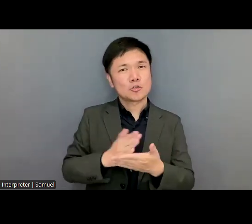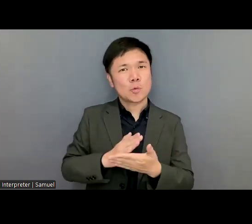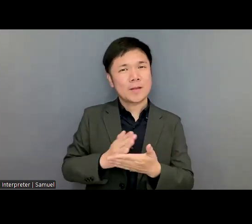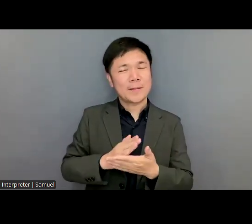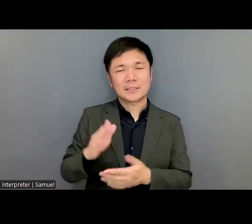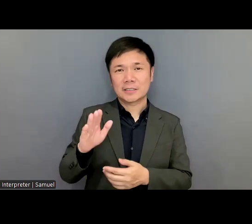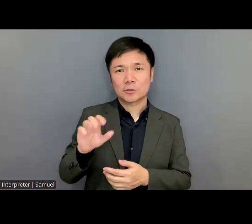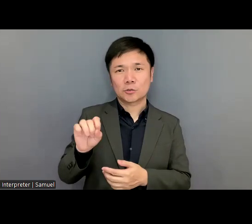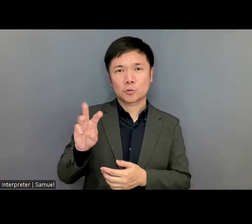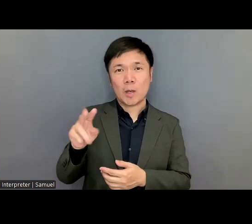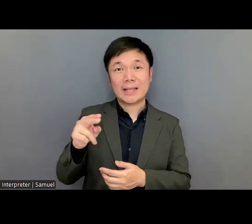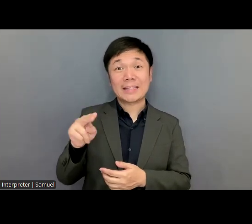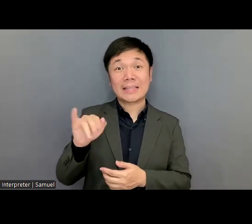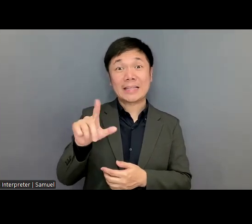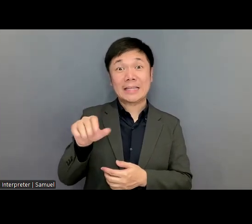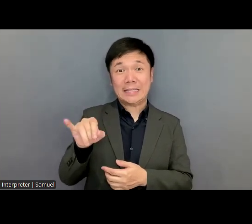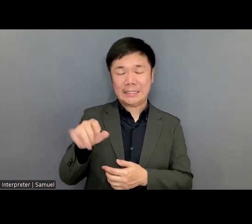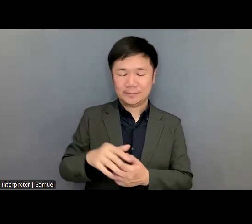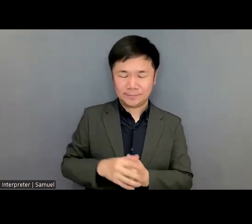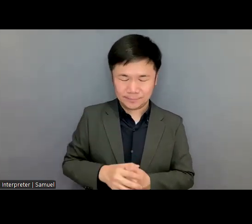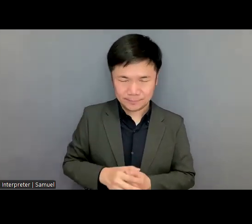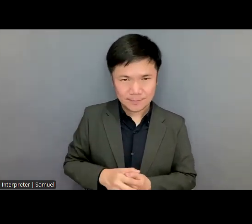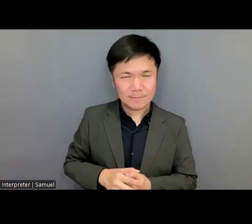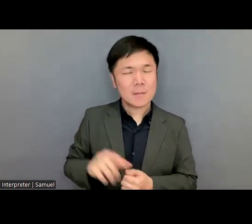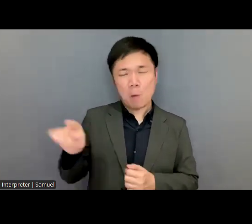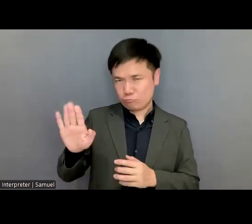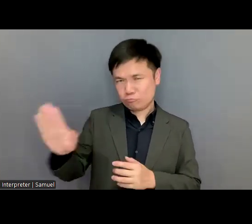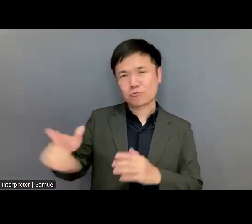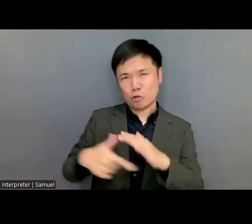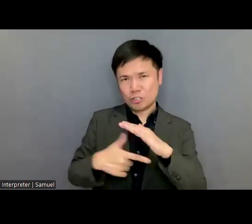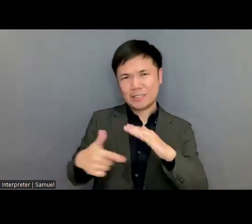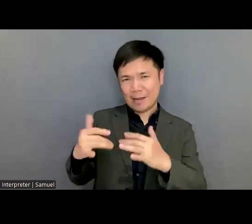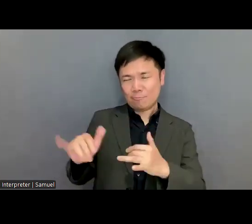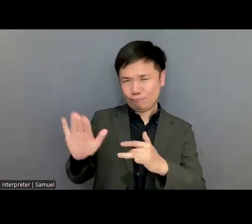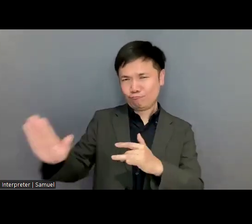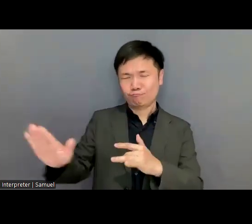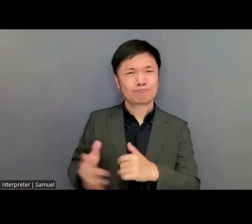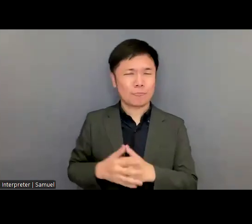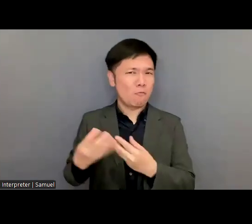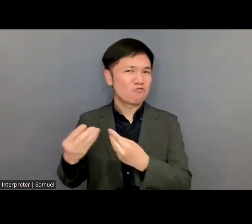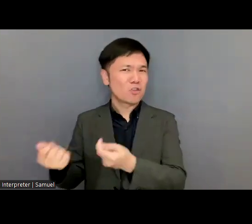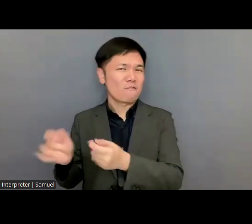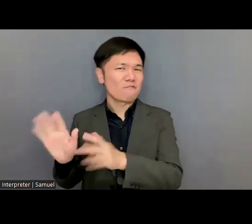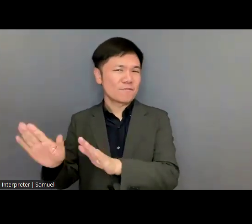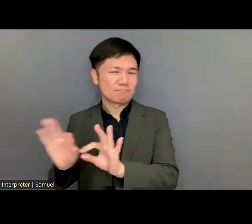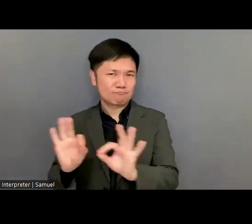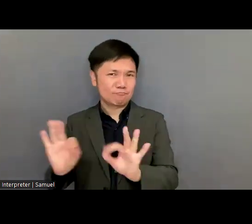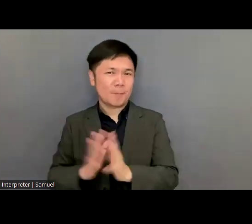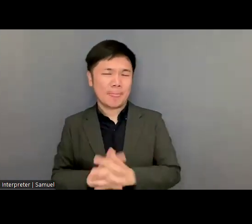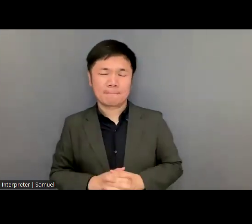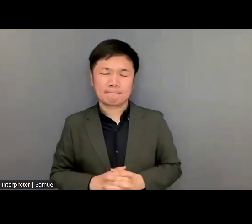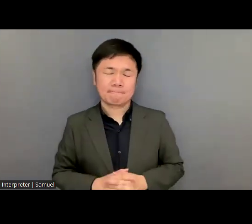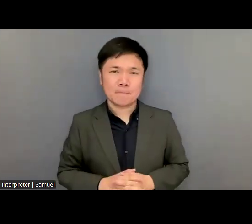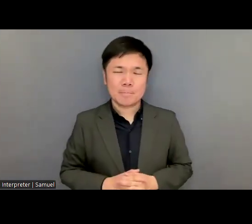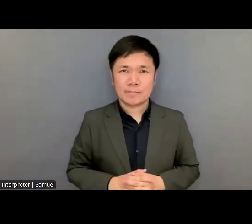interpretation, but I'm sure our log colleagues are solving it. okay, good. So